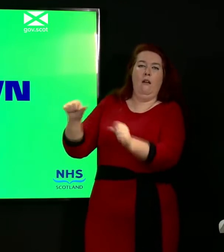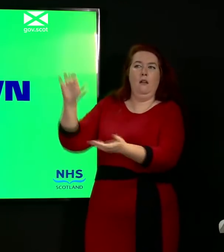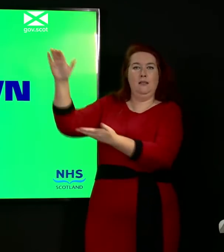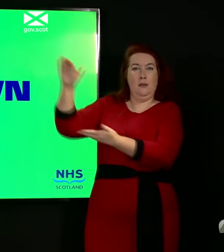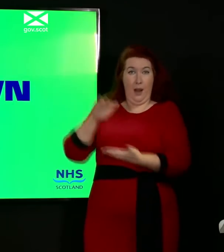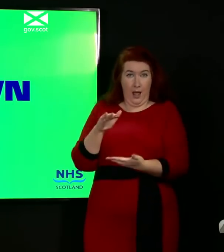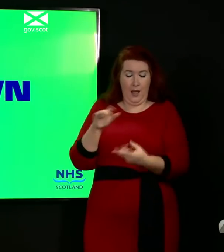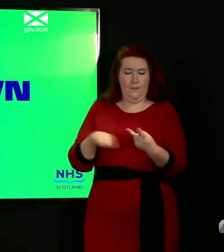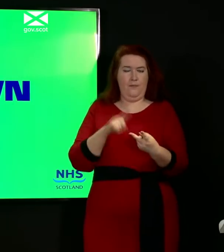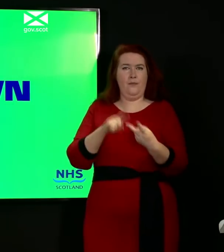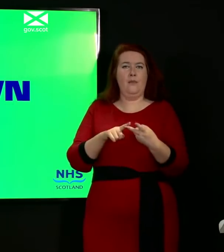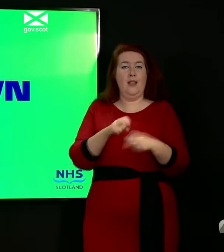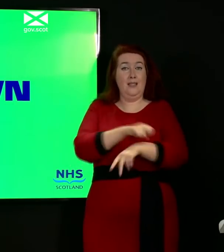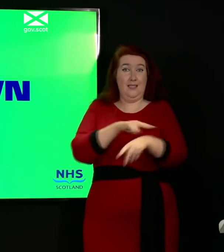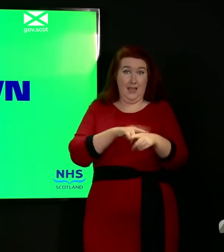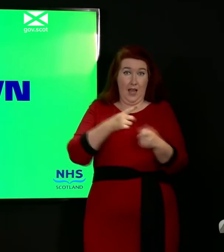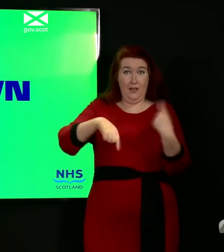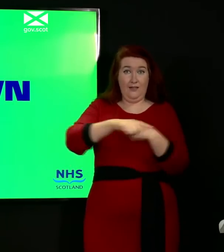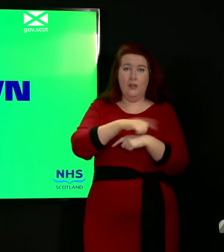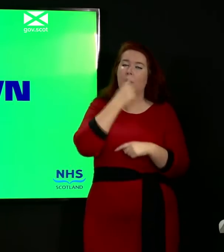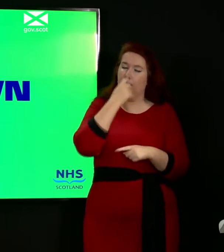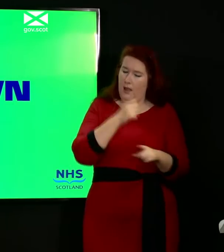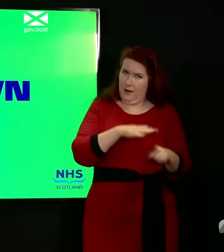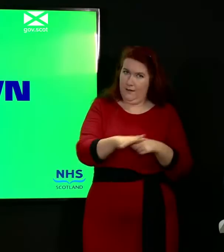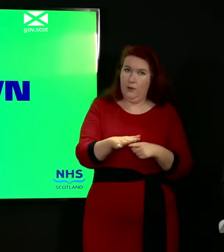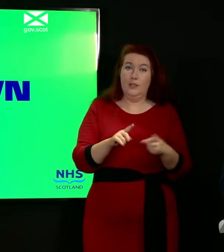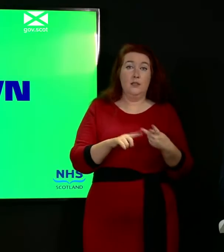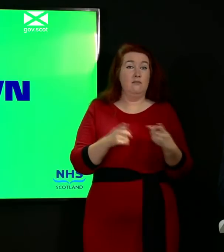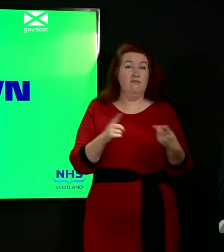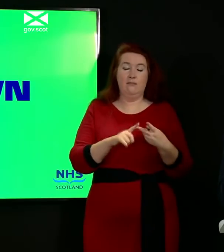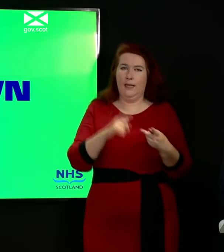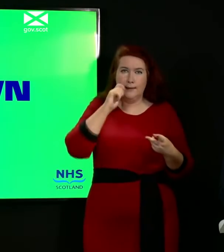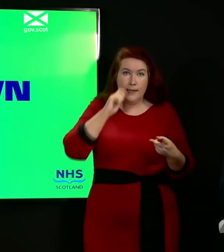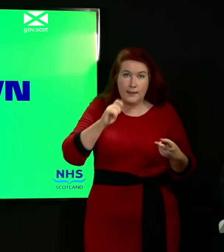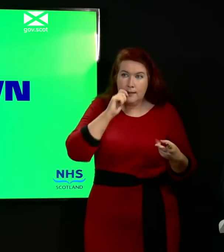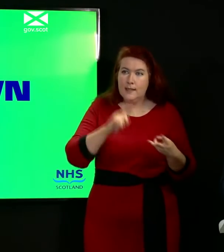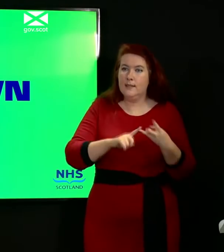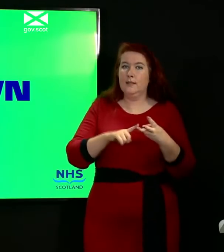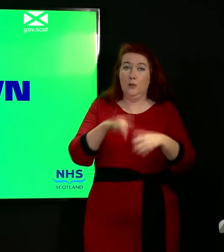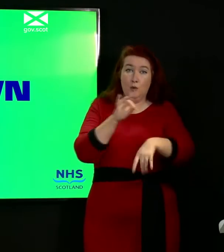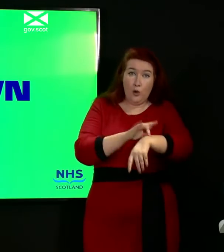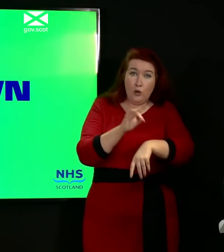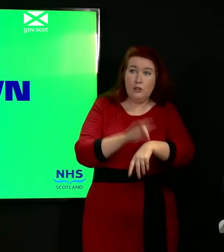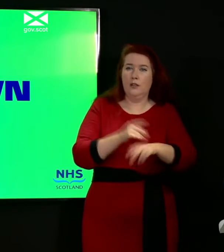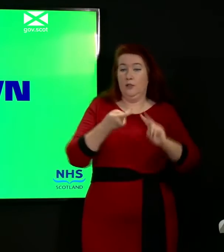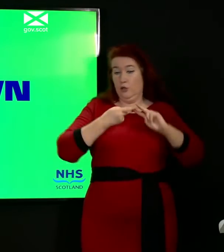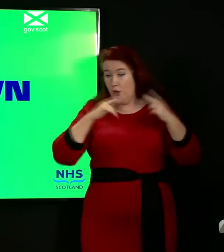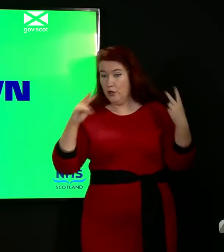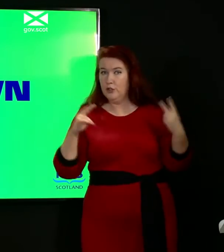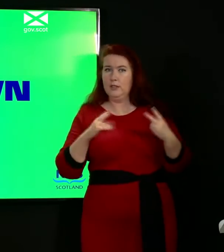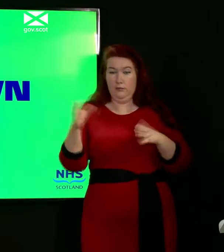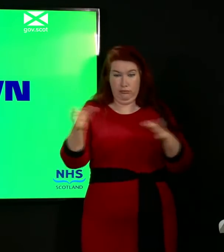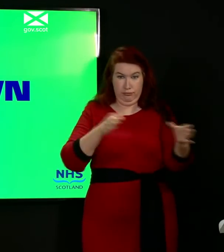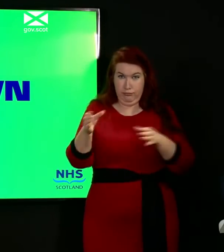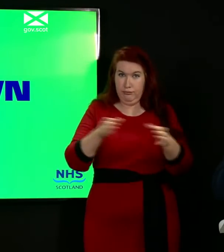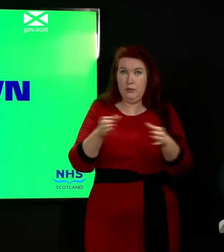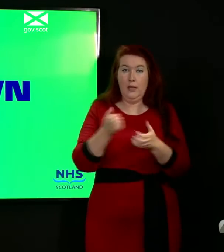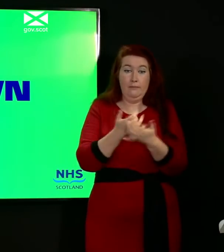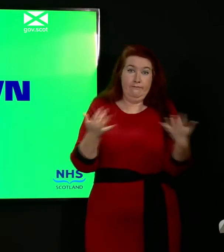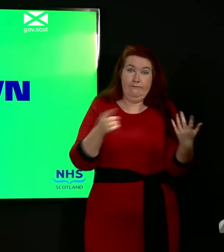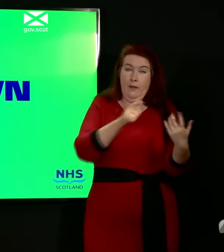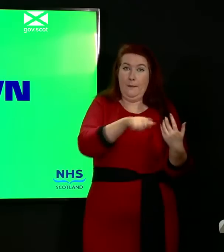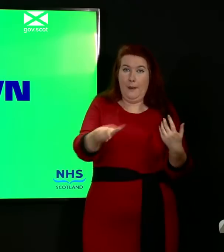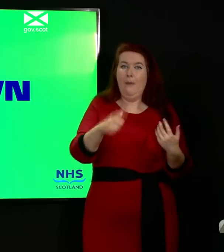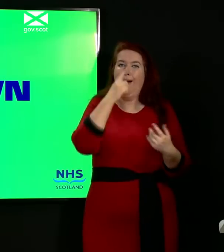it. You need workforce, which we can influence, dentists, doctors, GP surgeries, nurses, as many people as we need